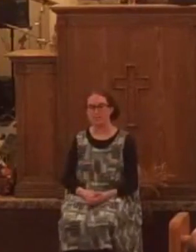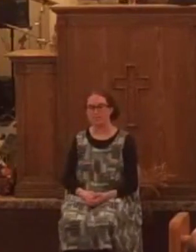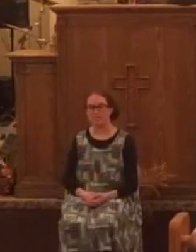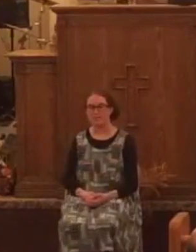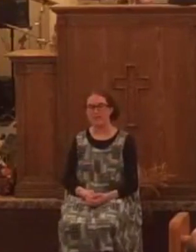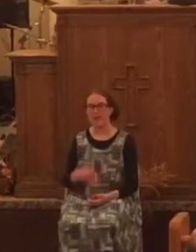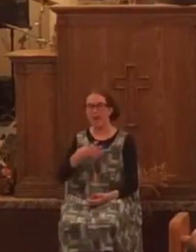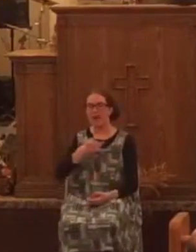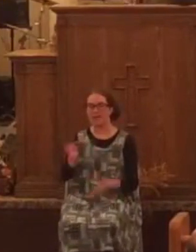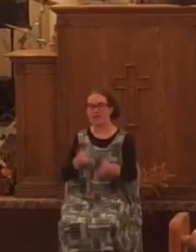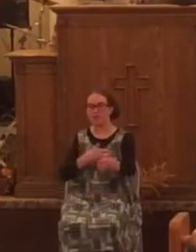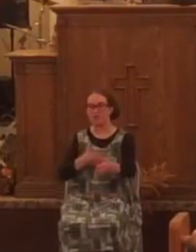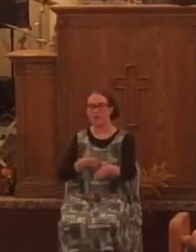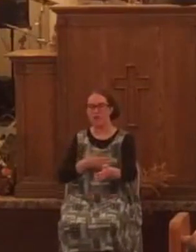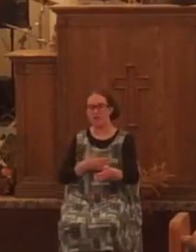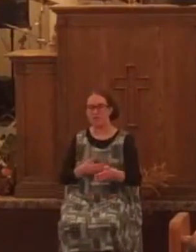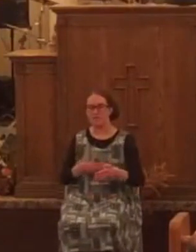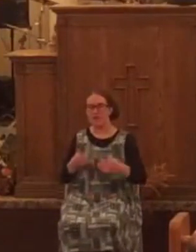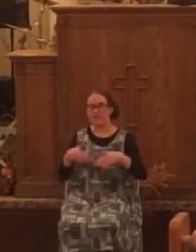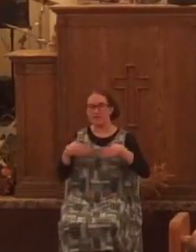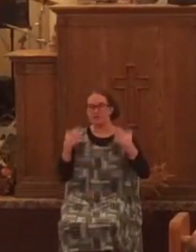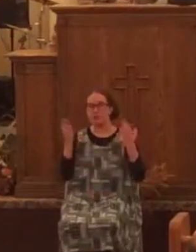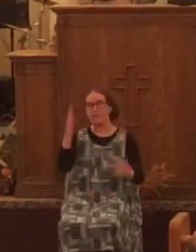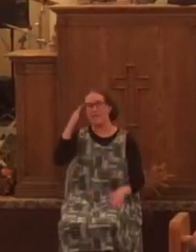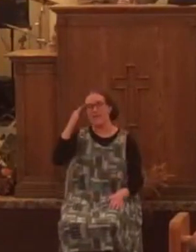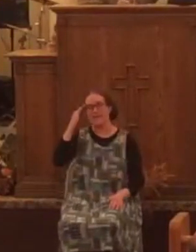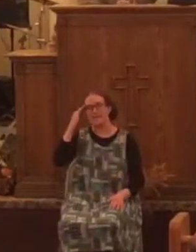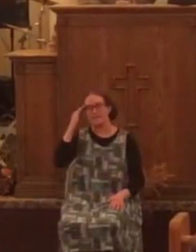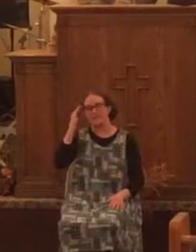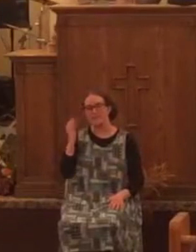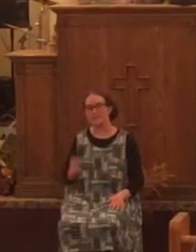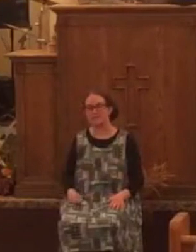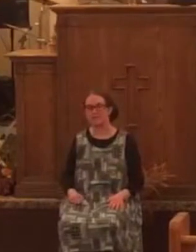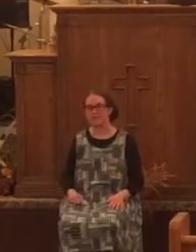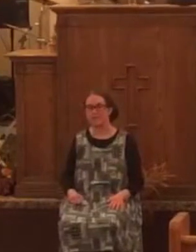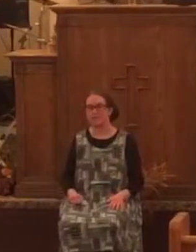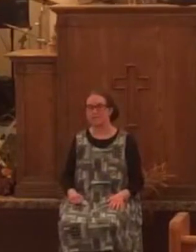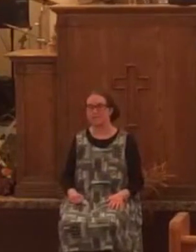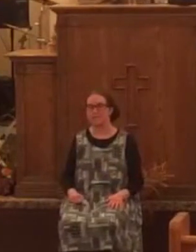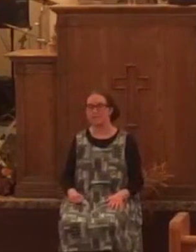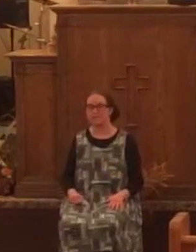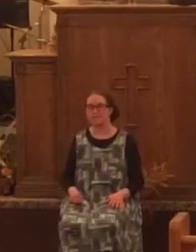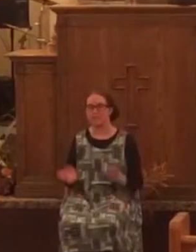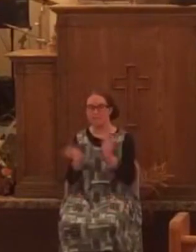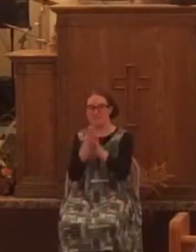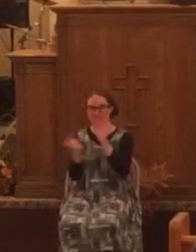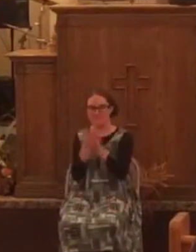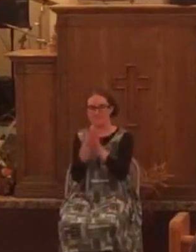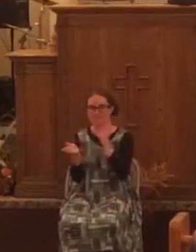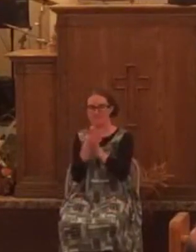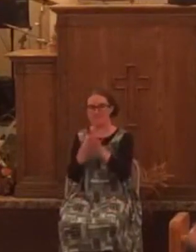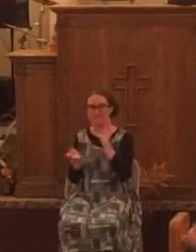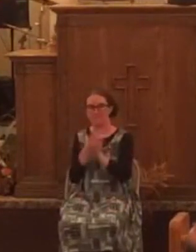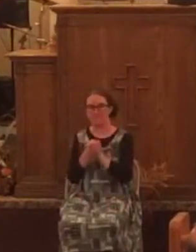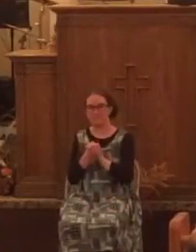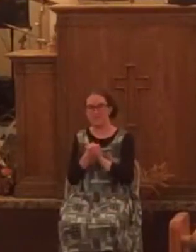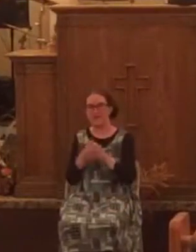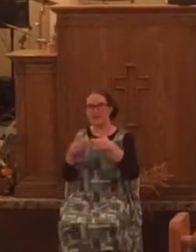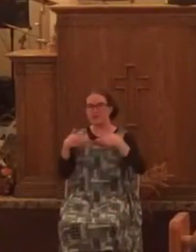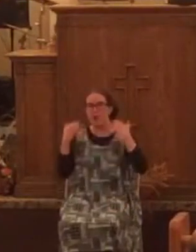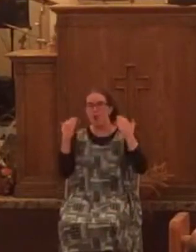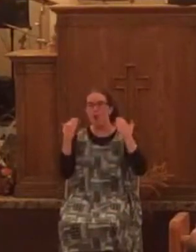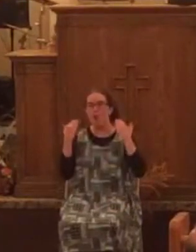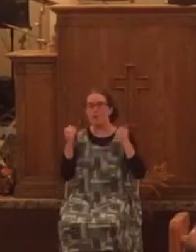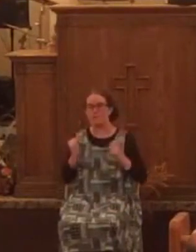I like that song that says, I get joy when I think about it. Woo! I want somebody. Amen. I